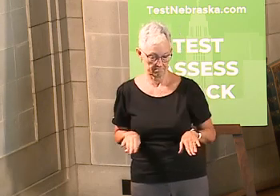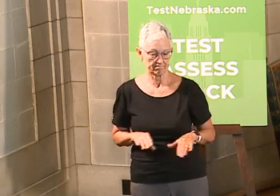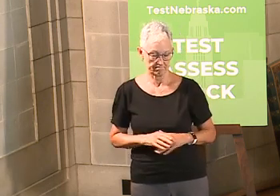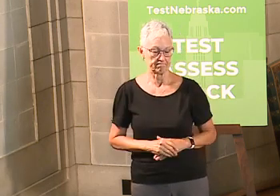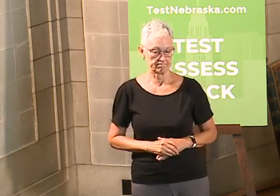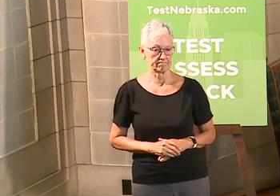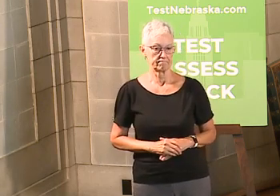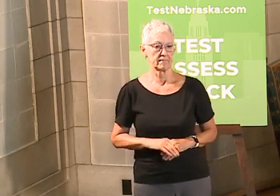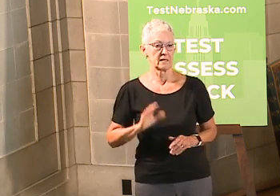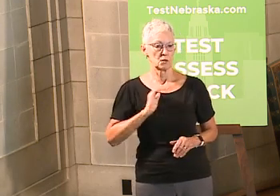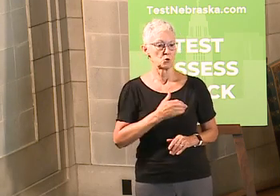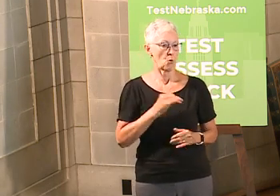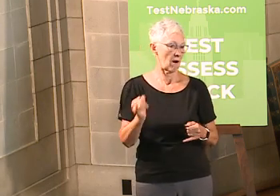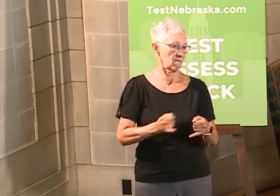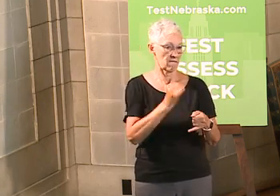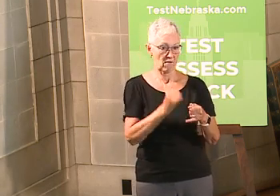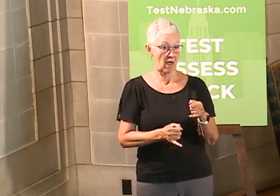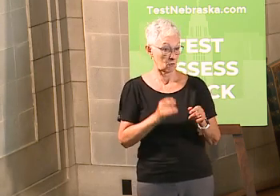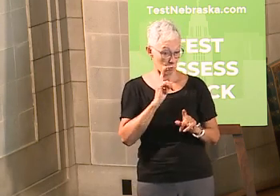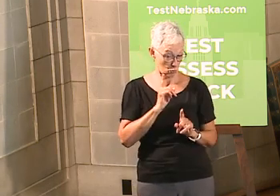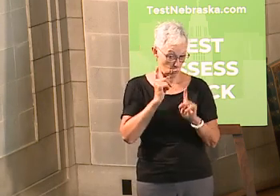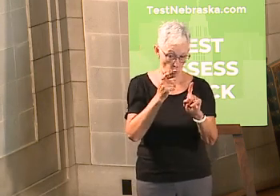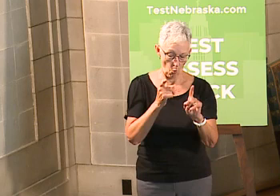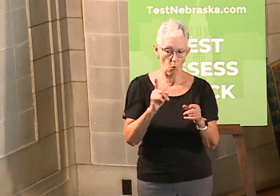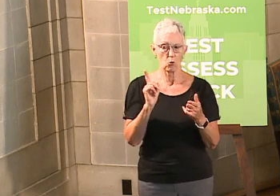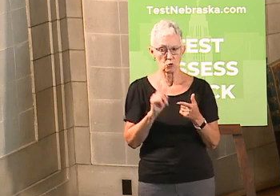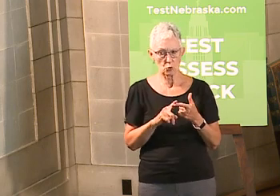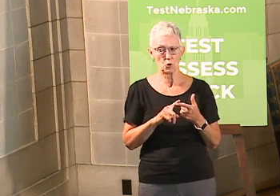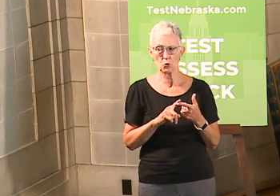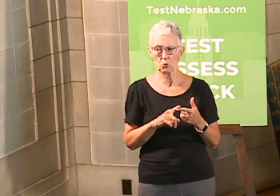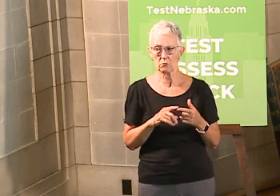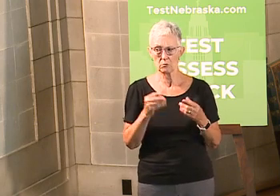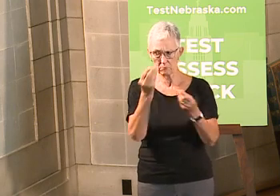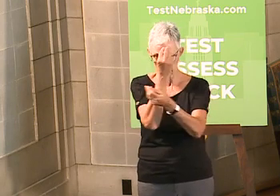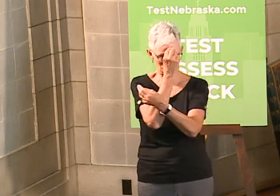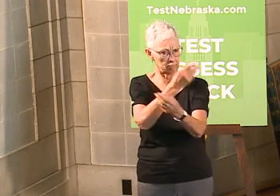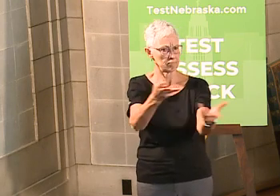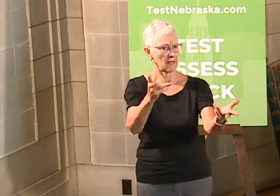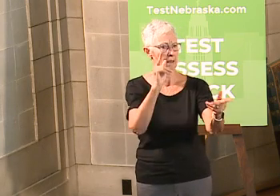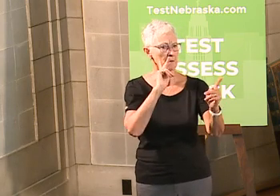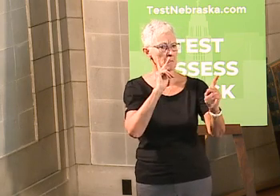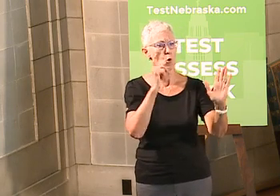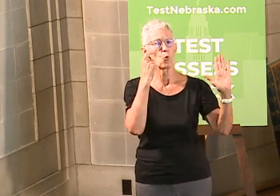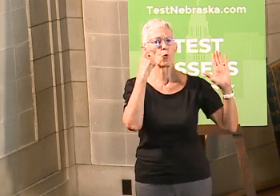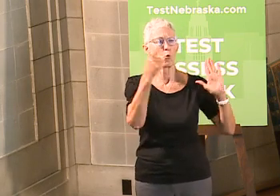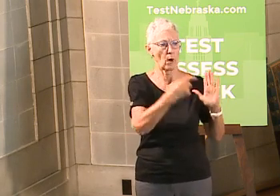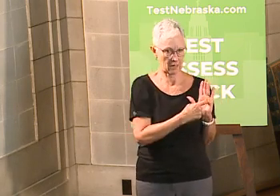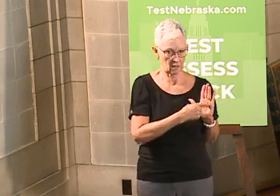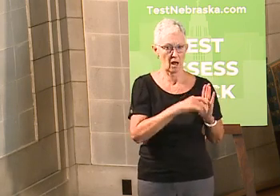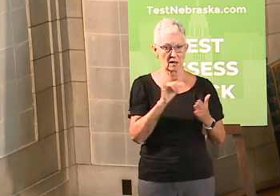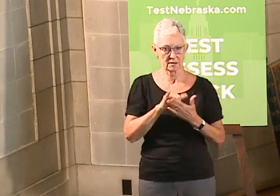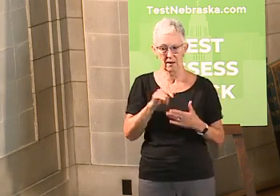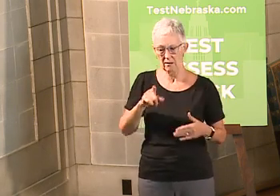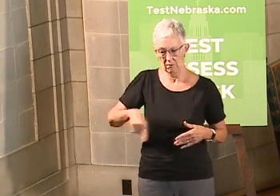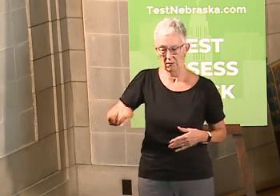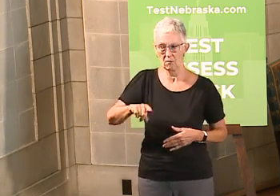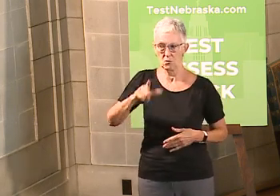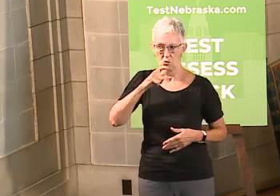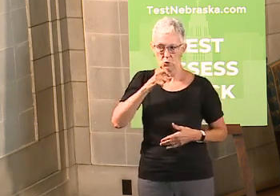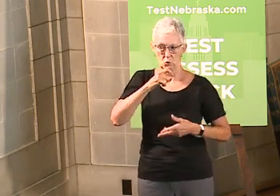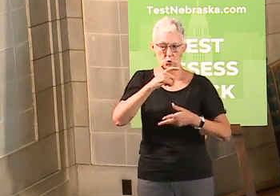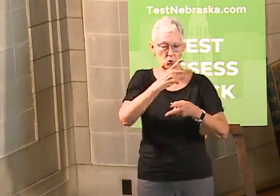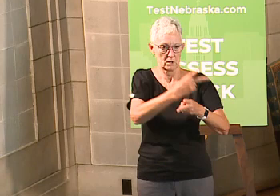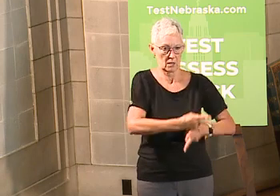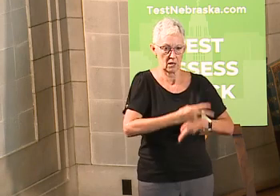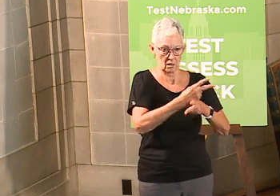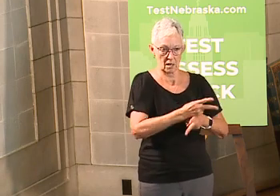program, which is to raise awareness throughout the state of the unique challenges. Our military service members make a huge